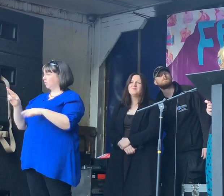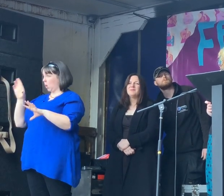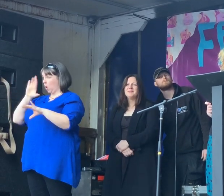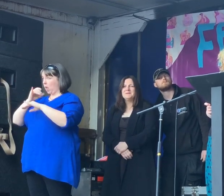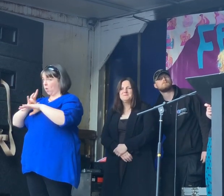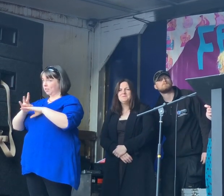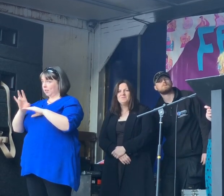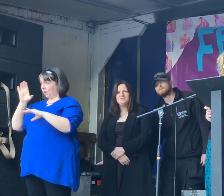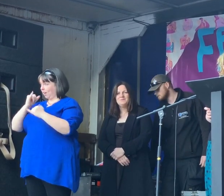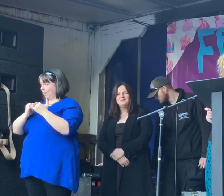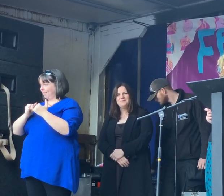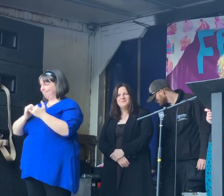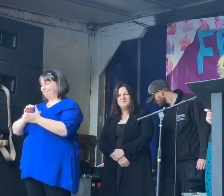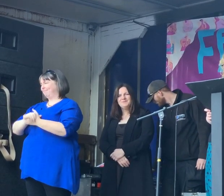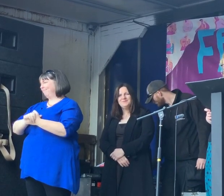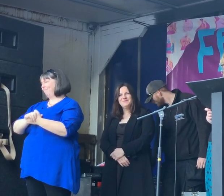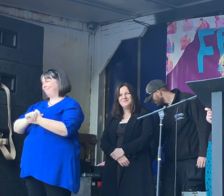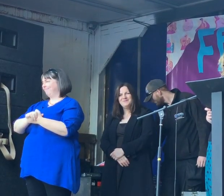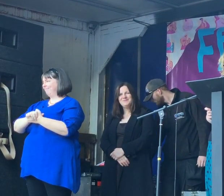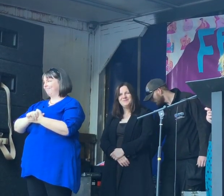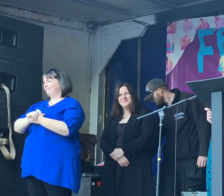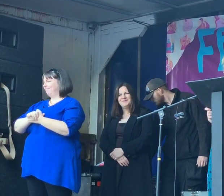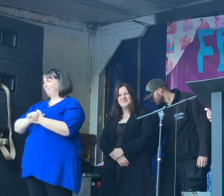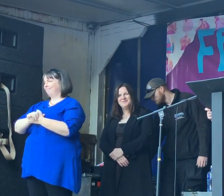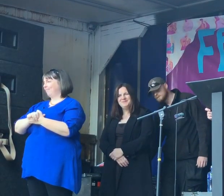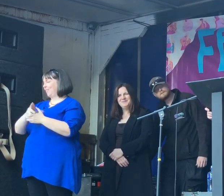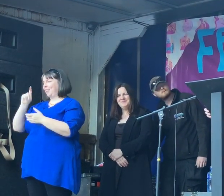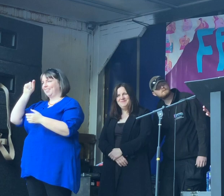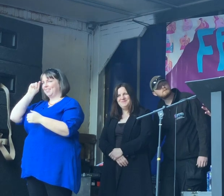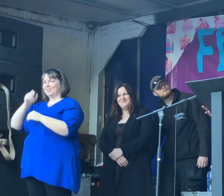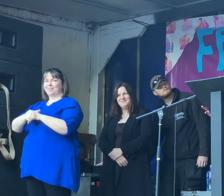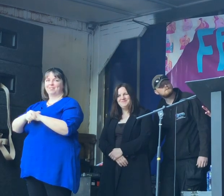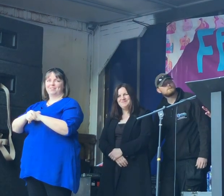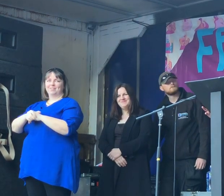like a quiet revolution? I don't think so.